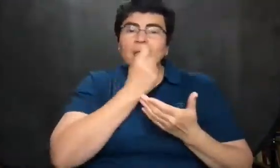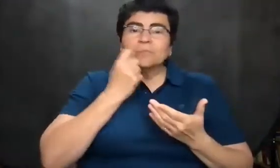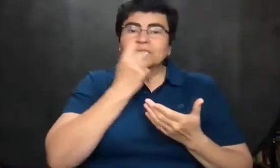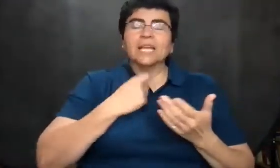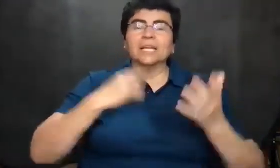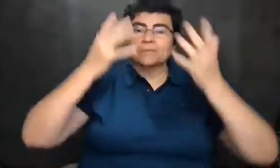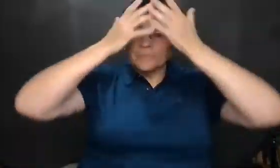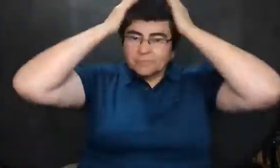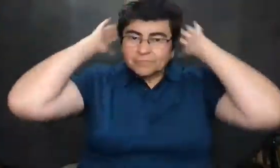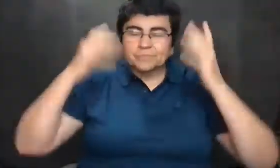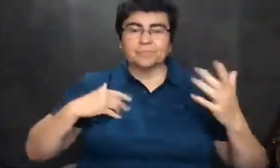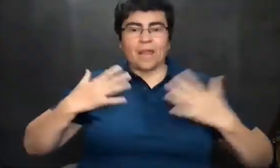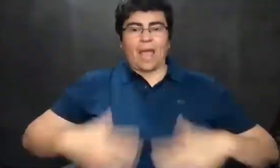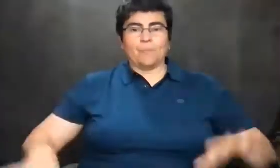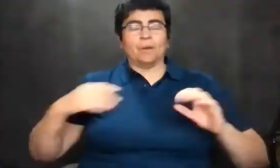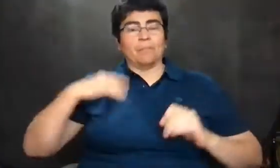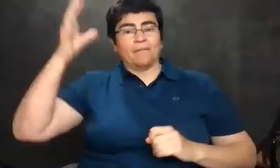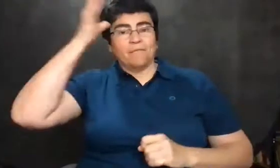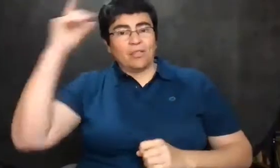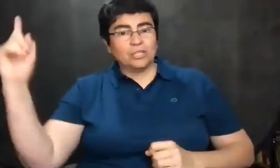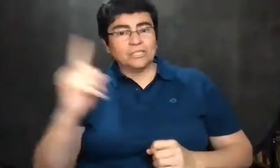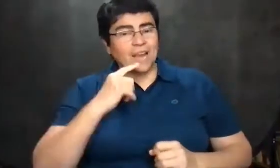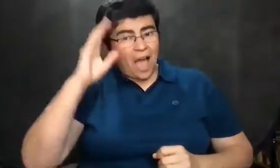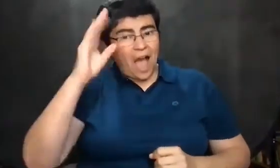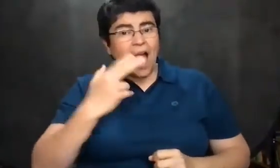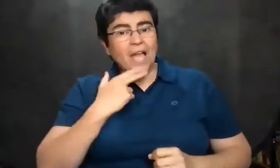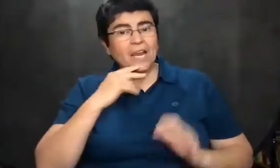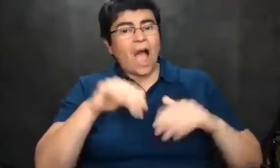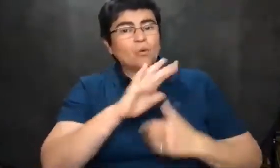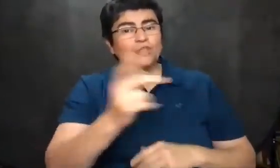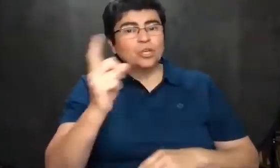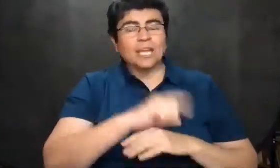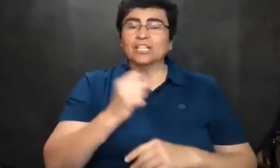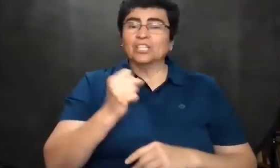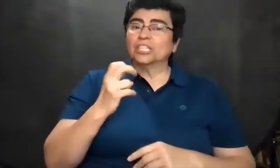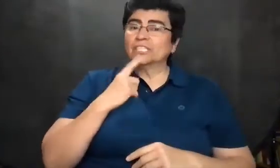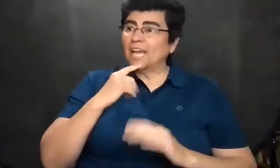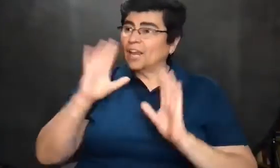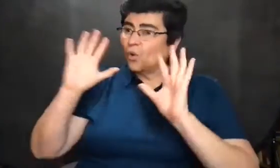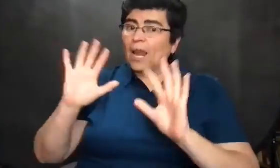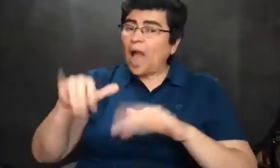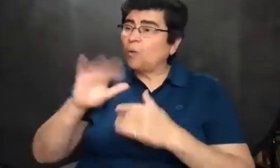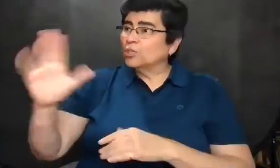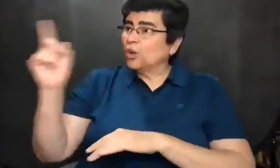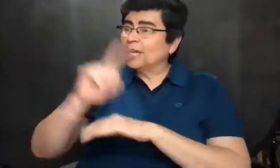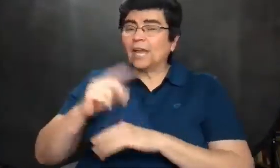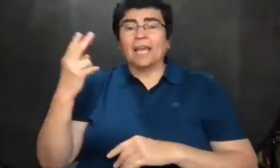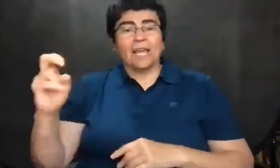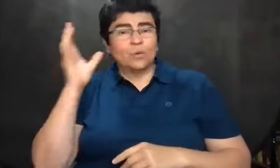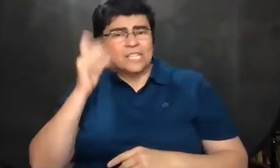on. And he always walked in. He said, "Hi, honey, how was your day?" And she said, "Great. How was yours?" And then he'd say, "Where are the kids?" That's what